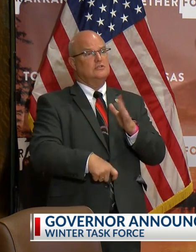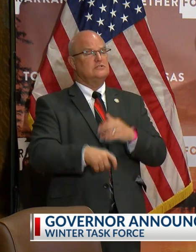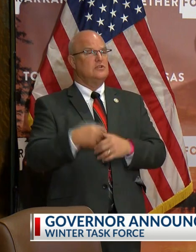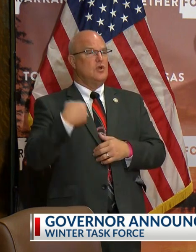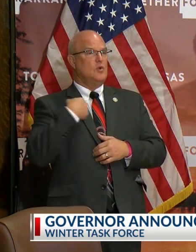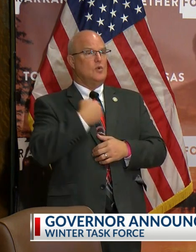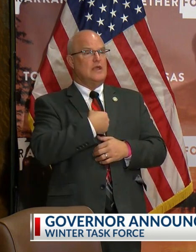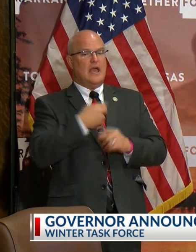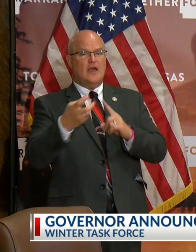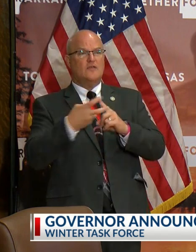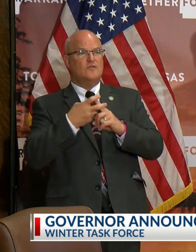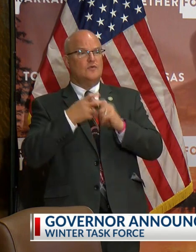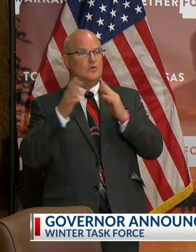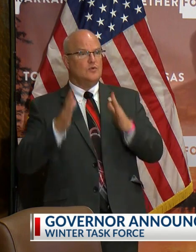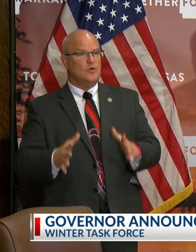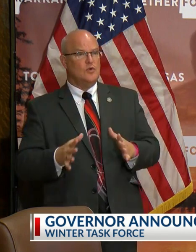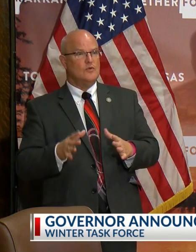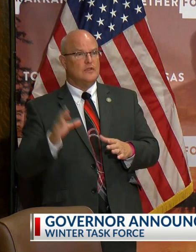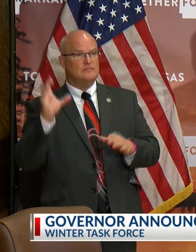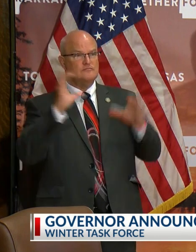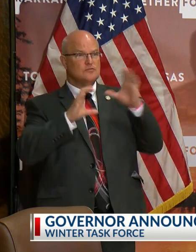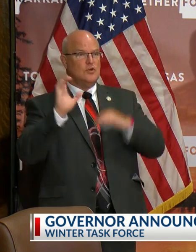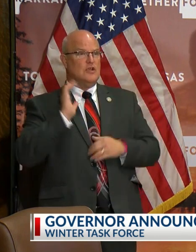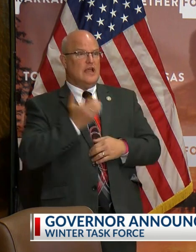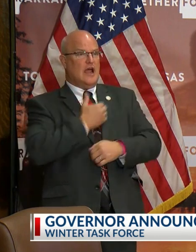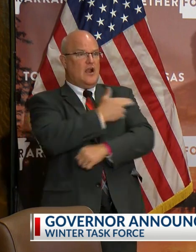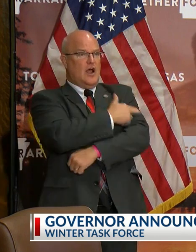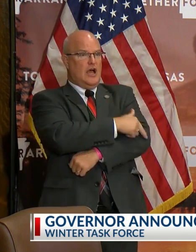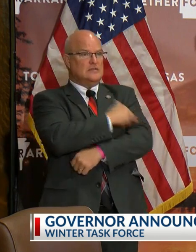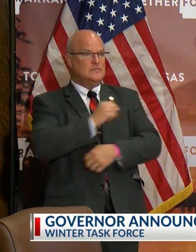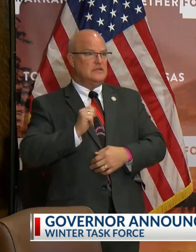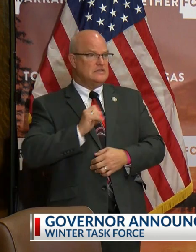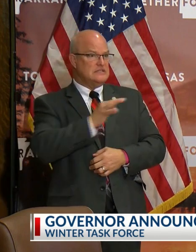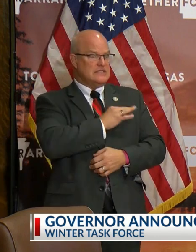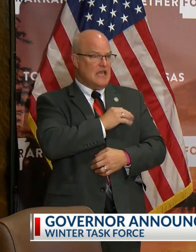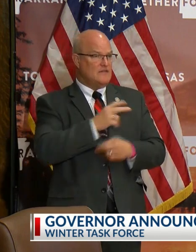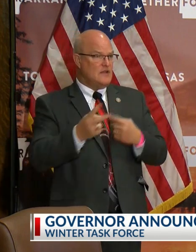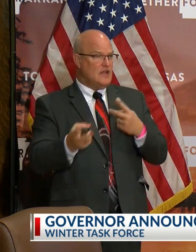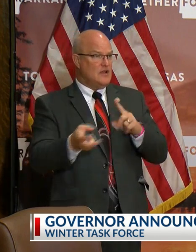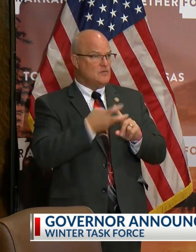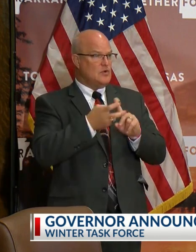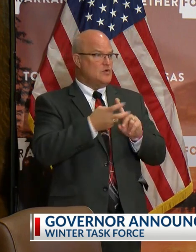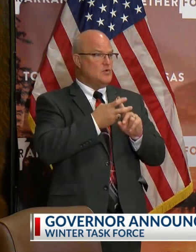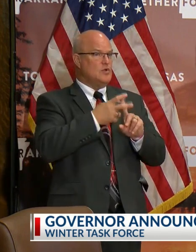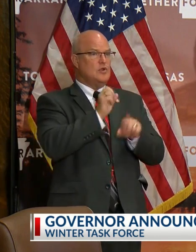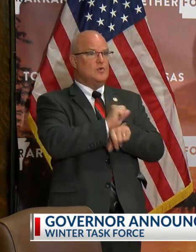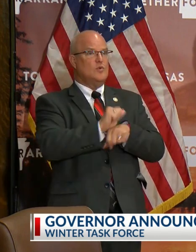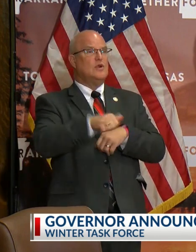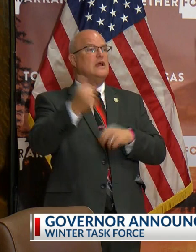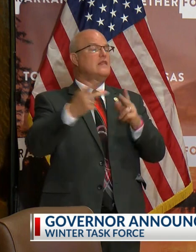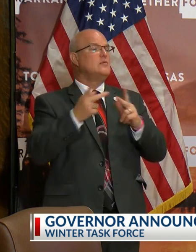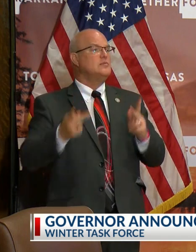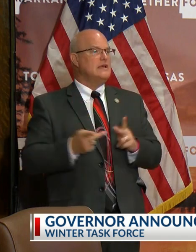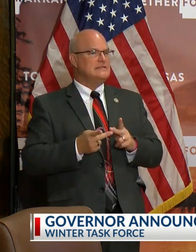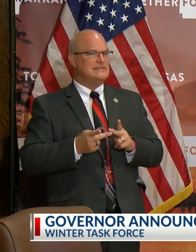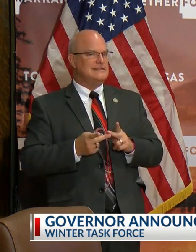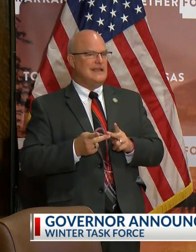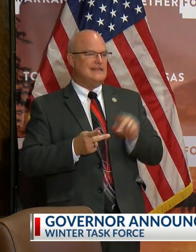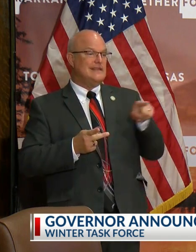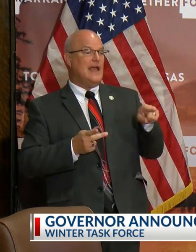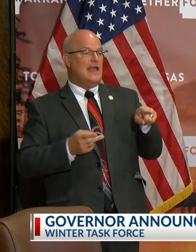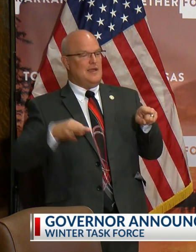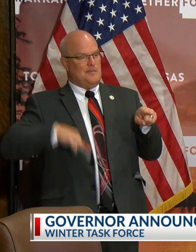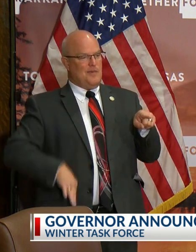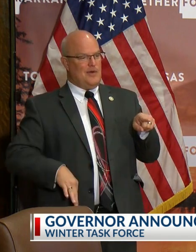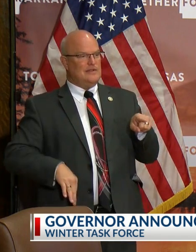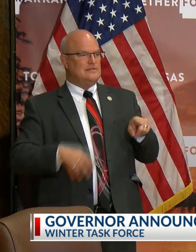got recruiters that are looking at our hospital staff and recruiting them to work elsewhere and giving a bonus for that.